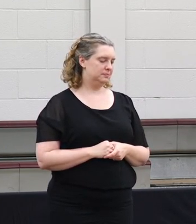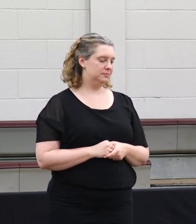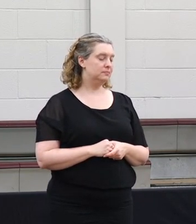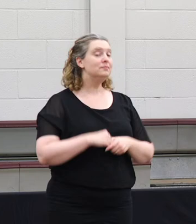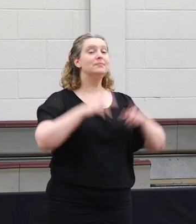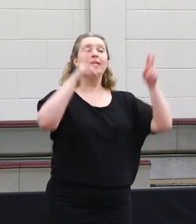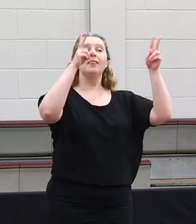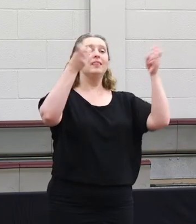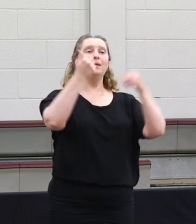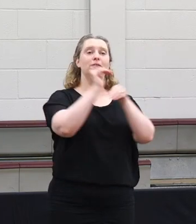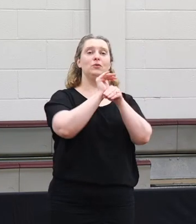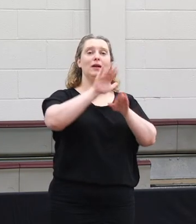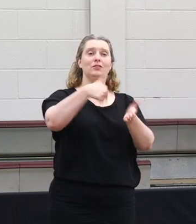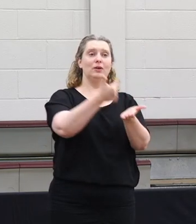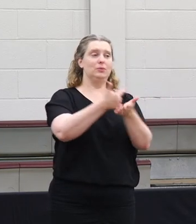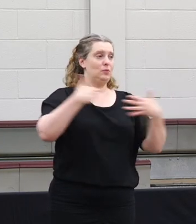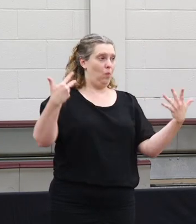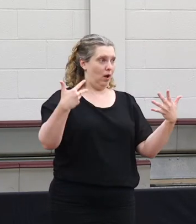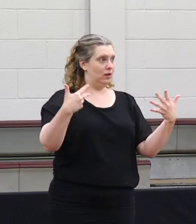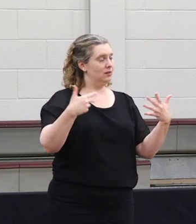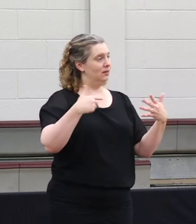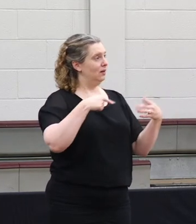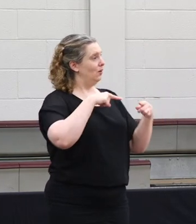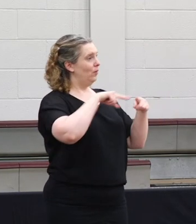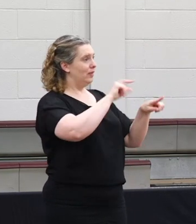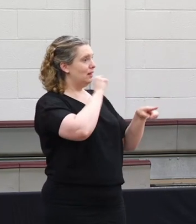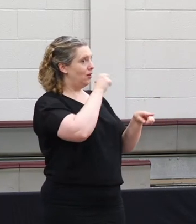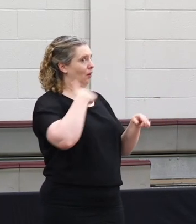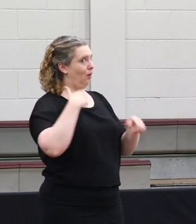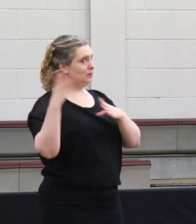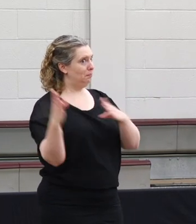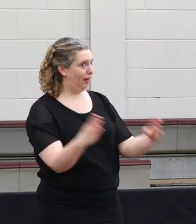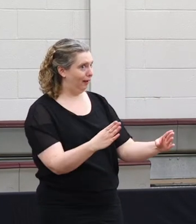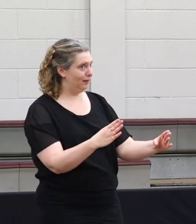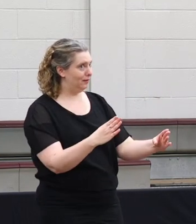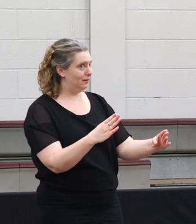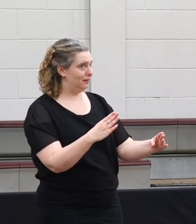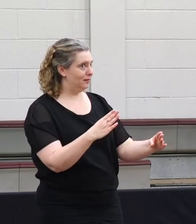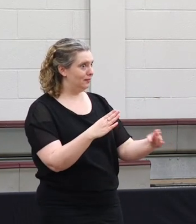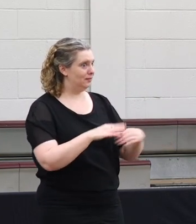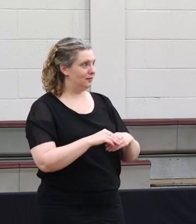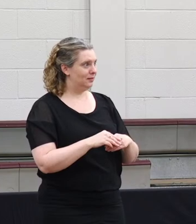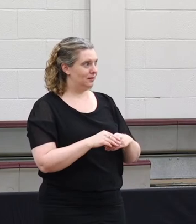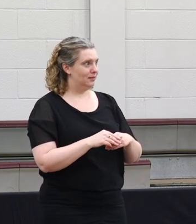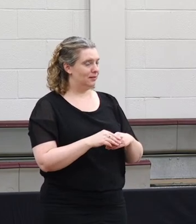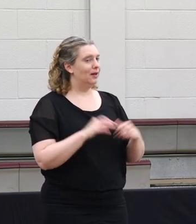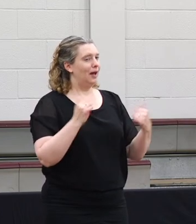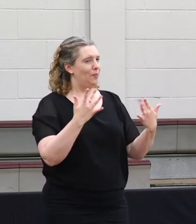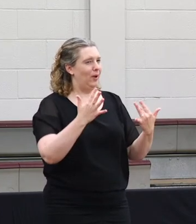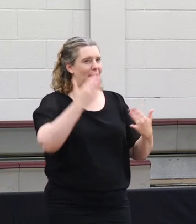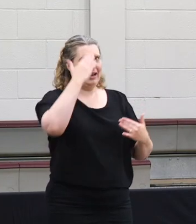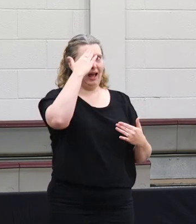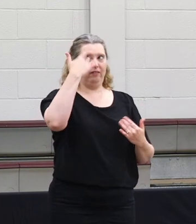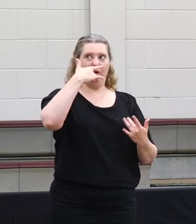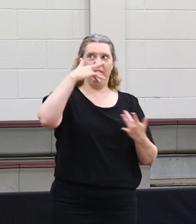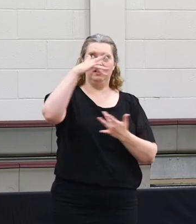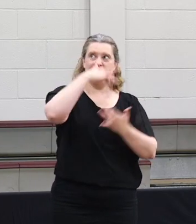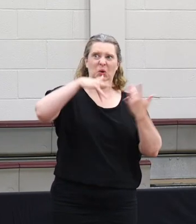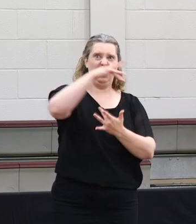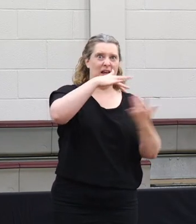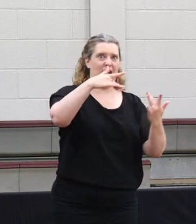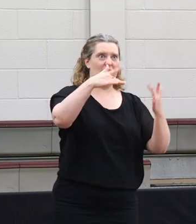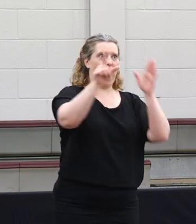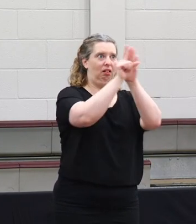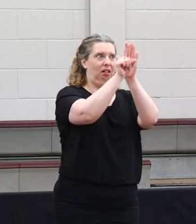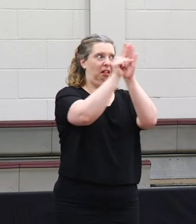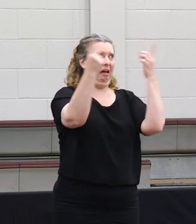The theme of tonight's graduation is when things don't go as planned. I'm waiting now for the tornado alert.